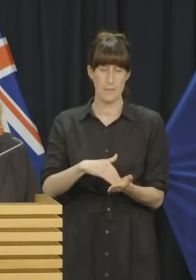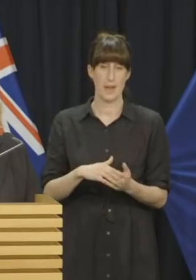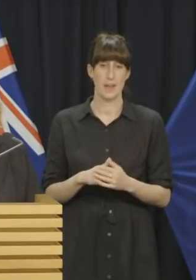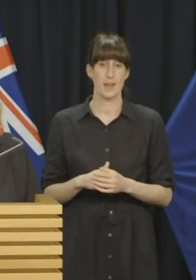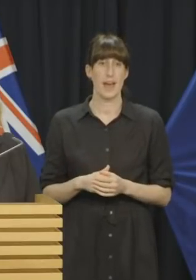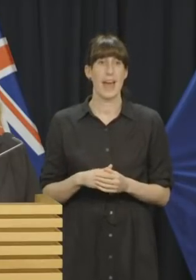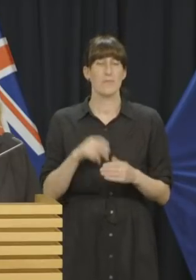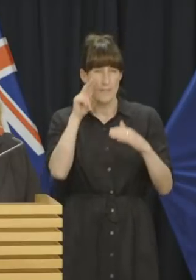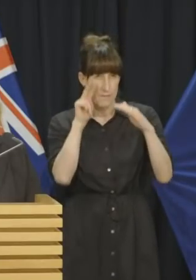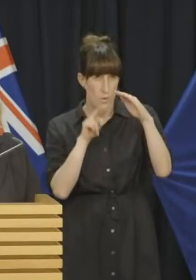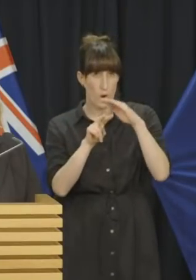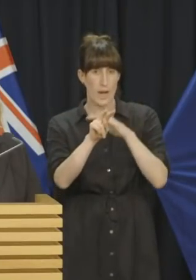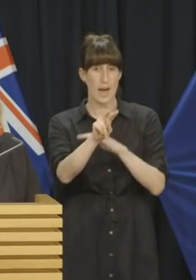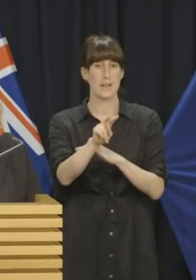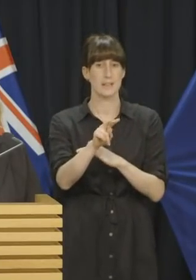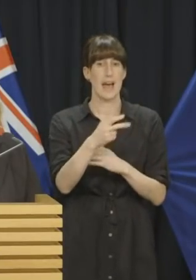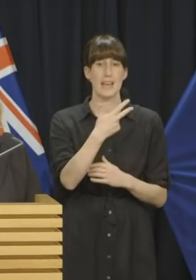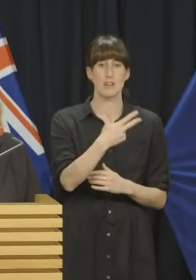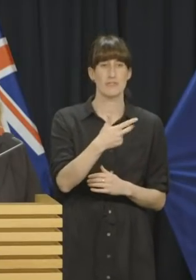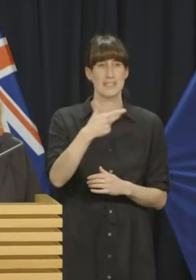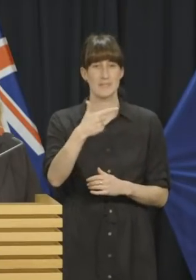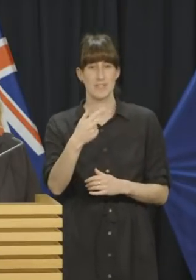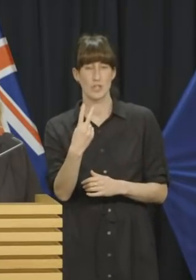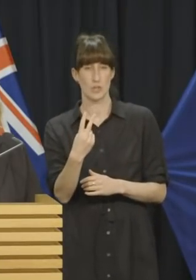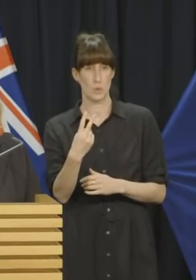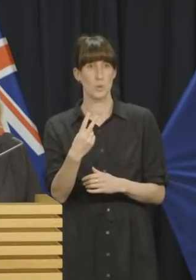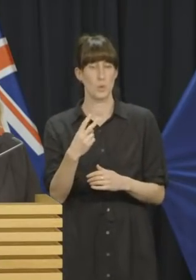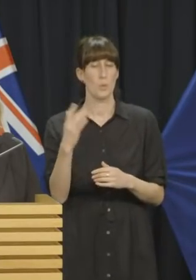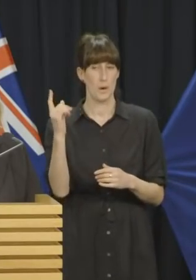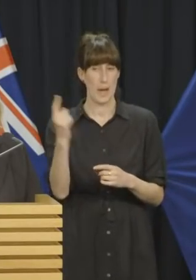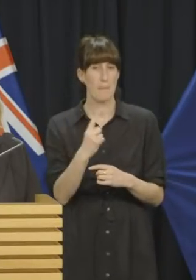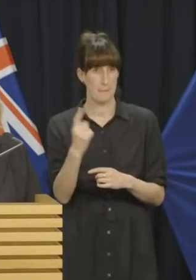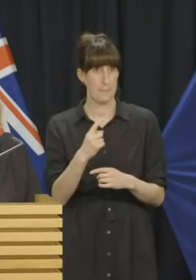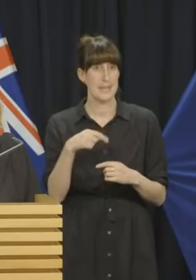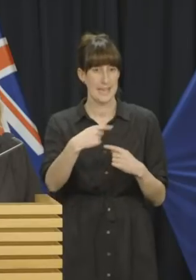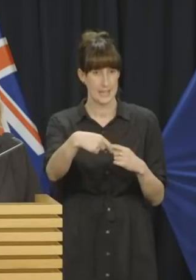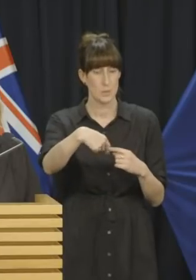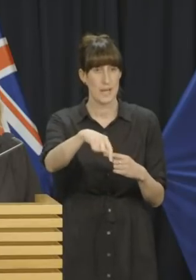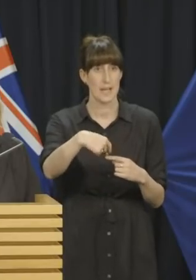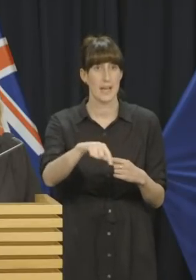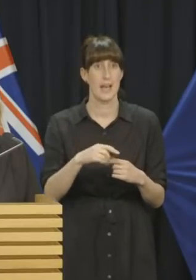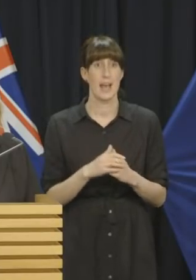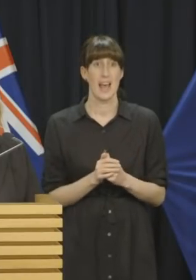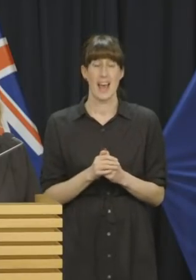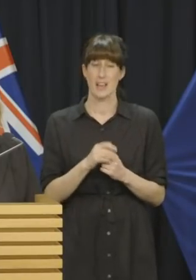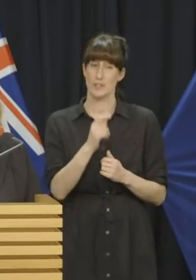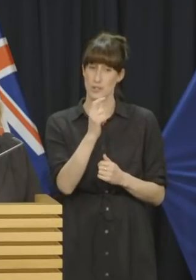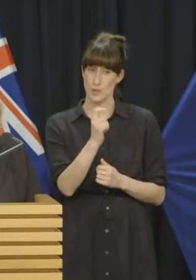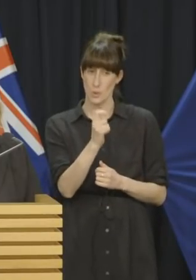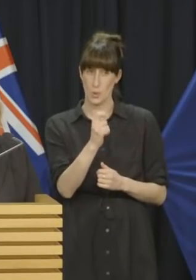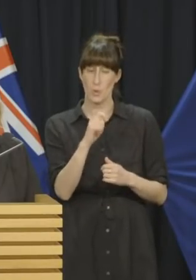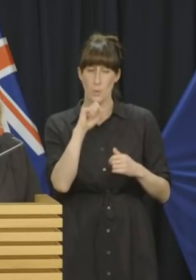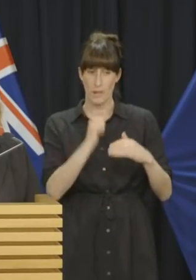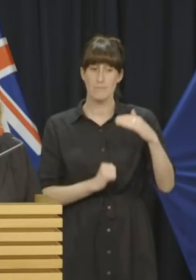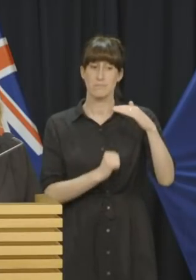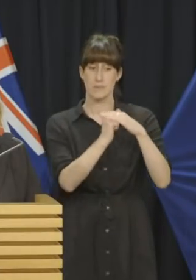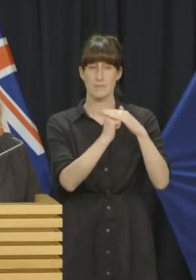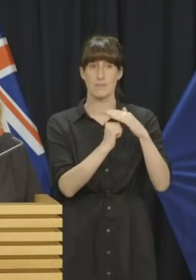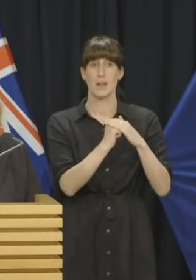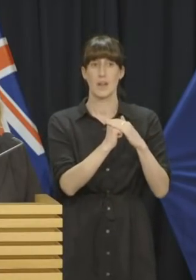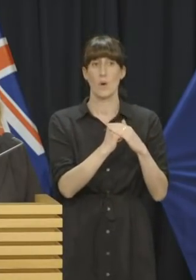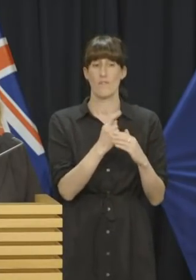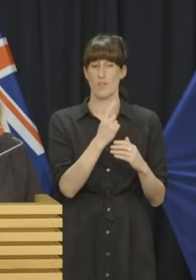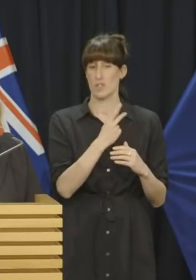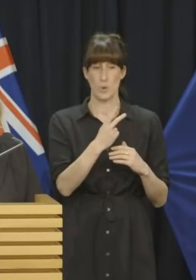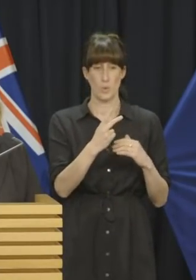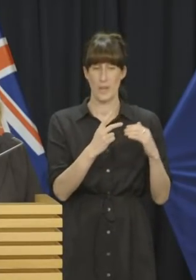1,872 in the next week, and we expect to be near our effective maximum capacity of 6,100 in just over a fortnight. As I've